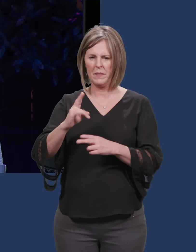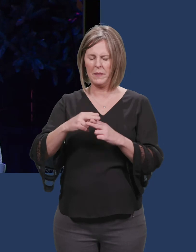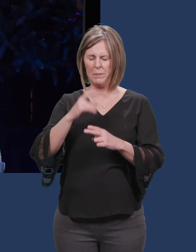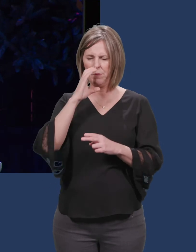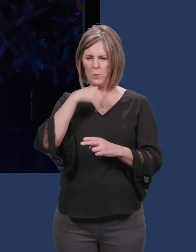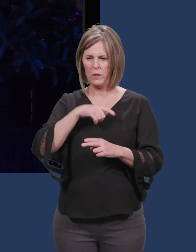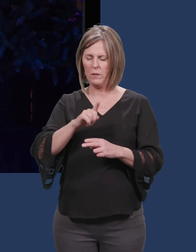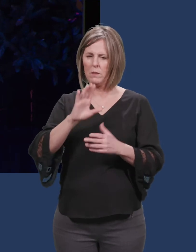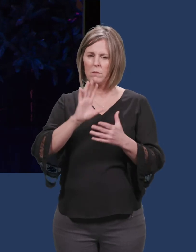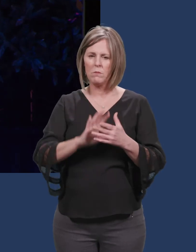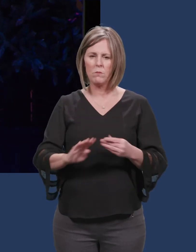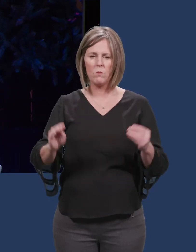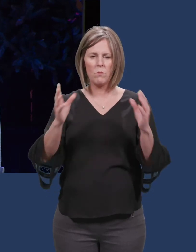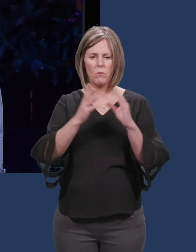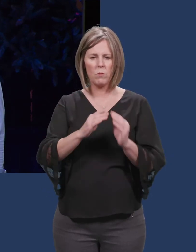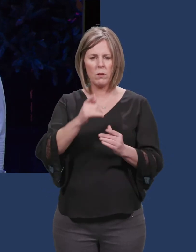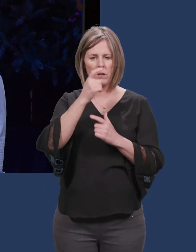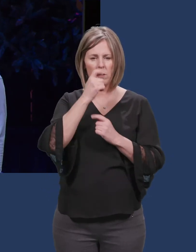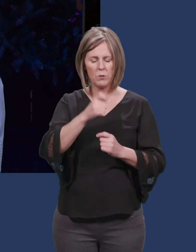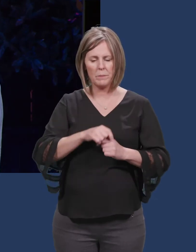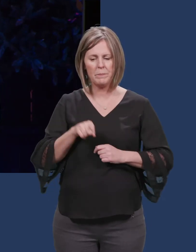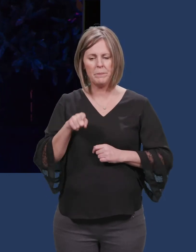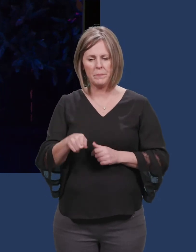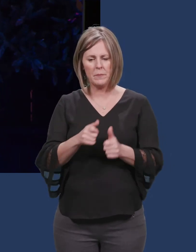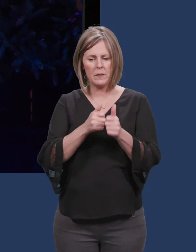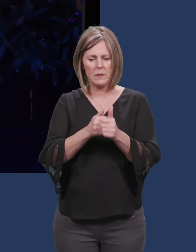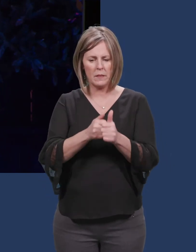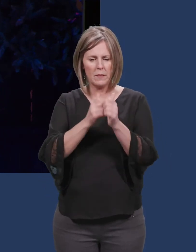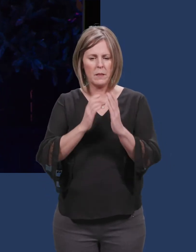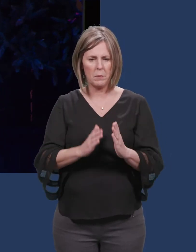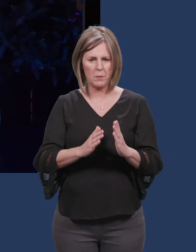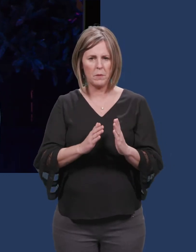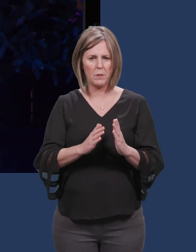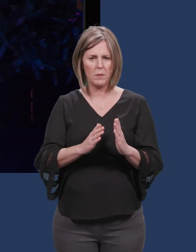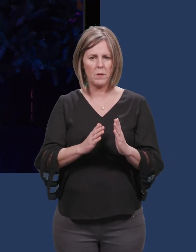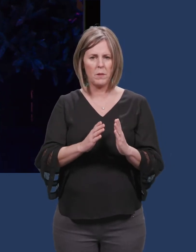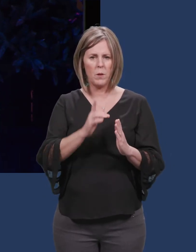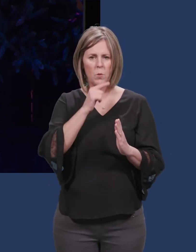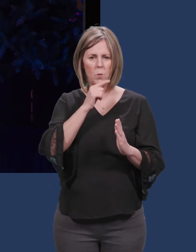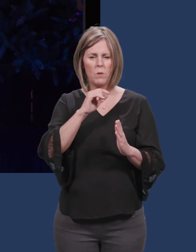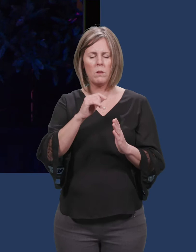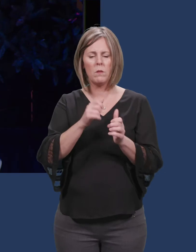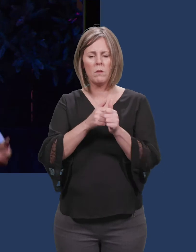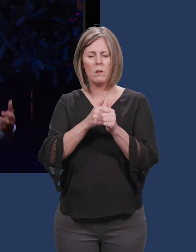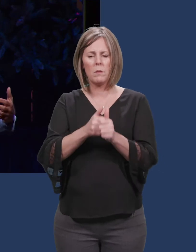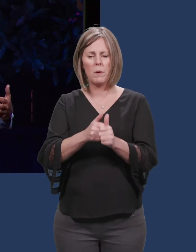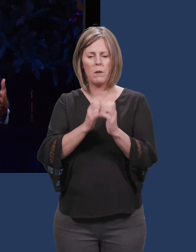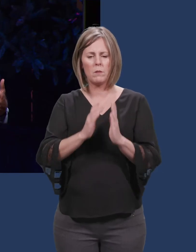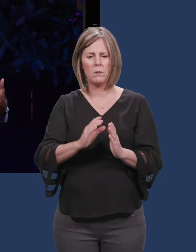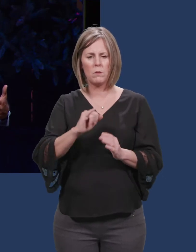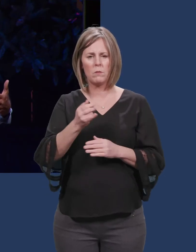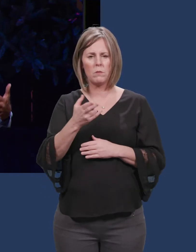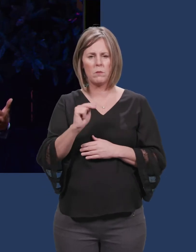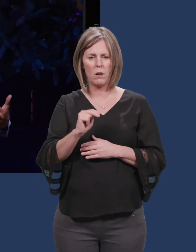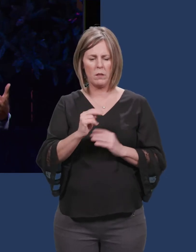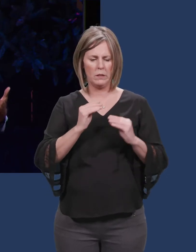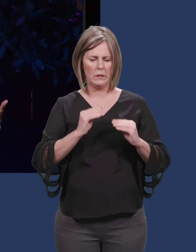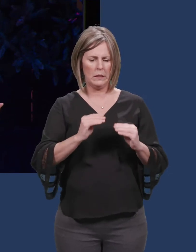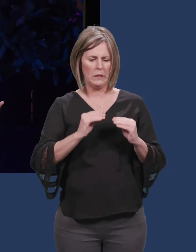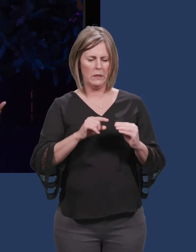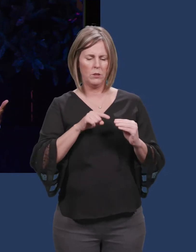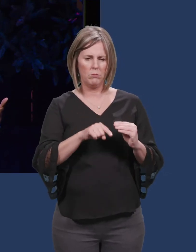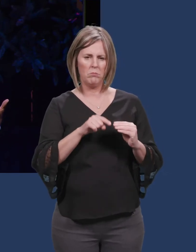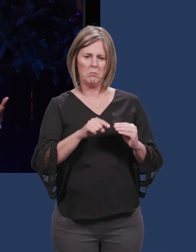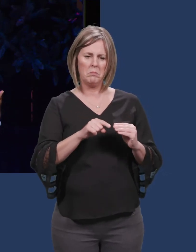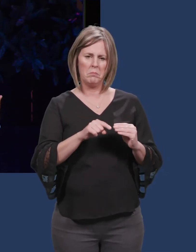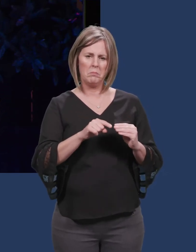story. He was discipled or mentored by the Apostle John. He was a leader, a really prominent